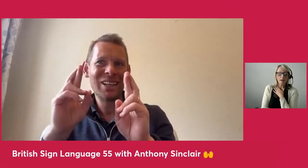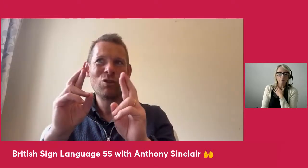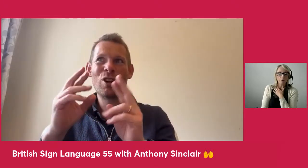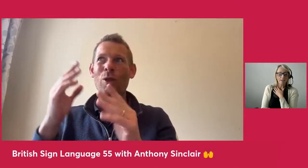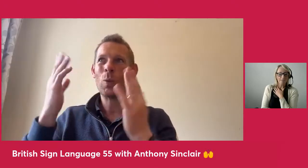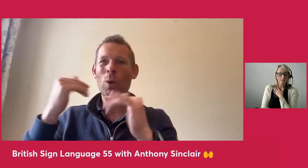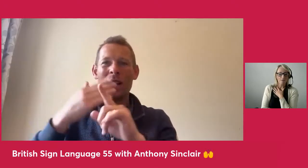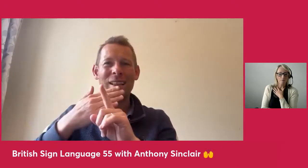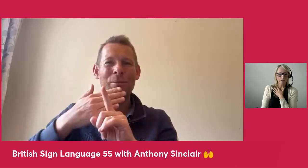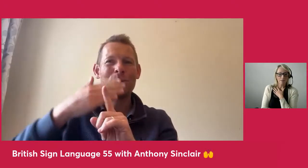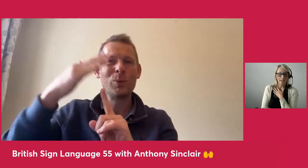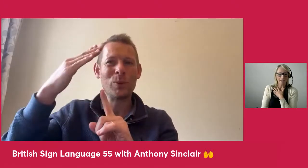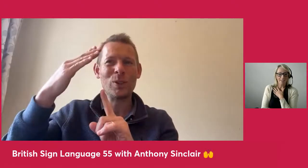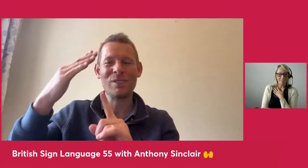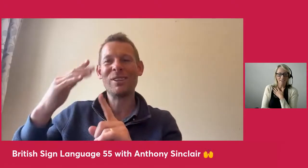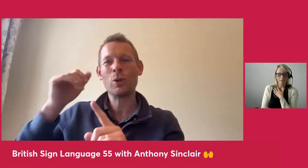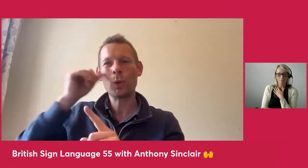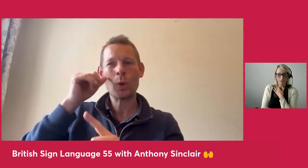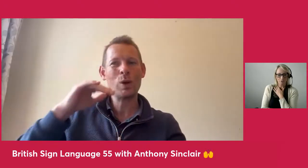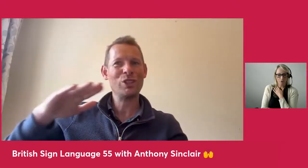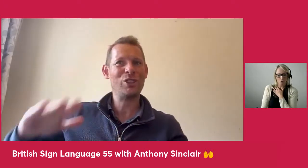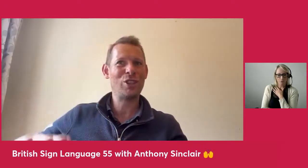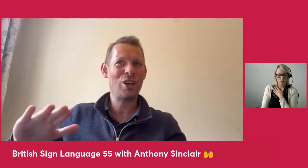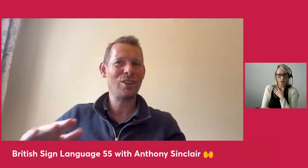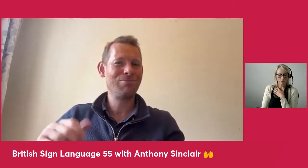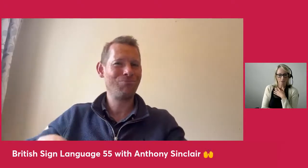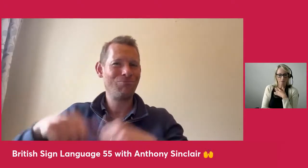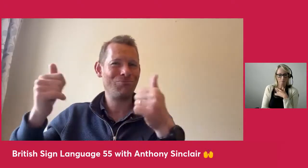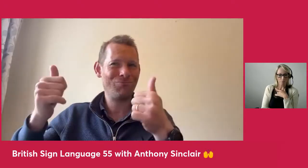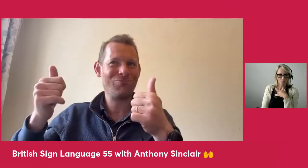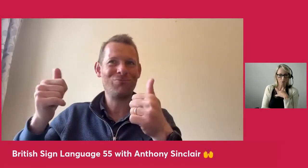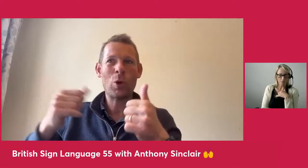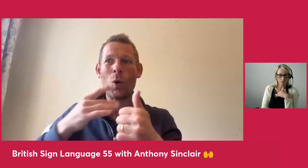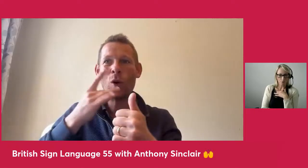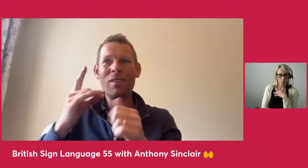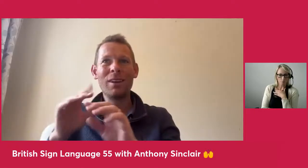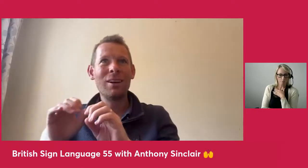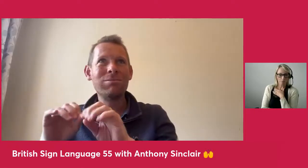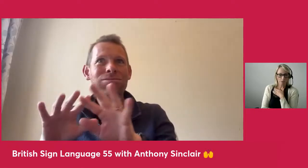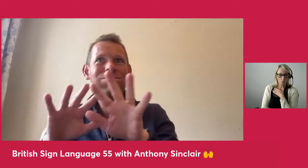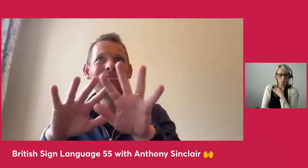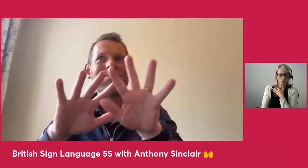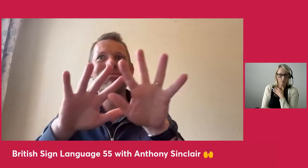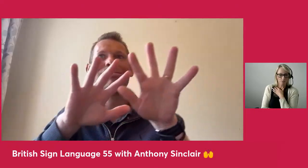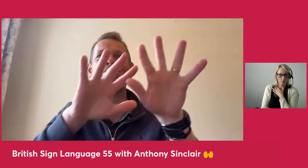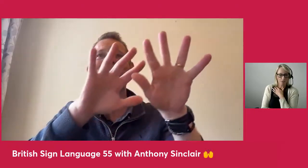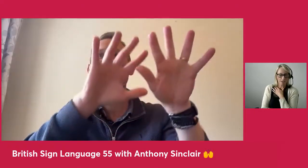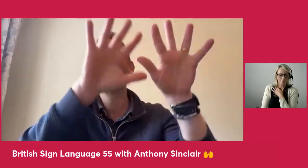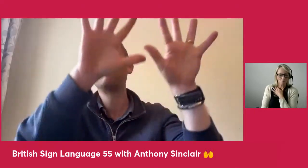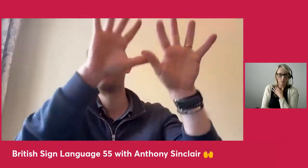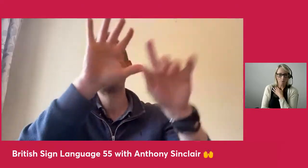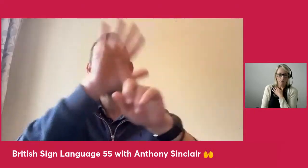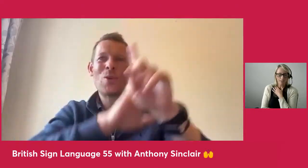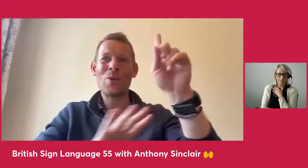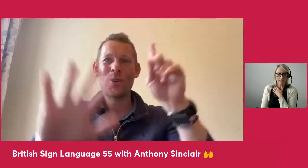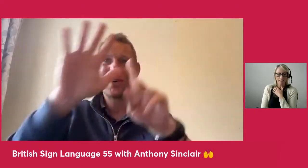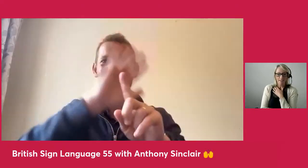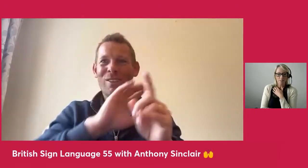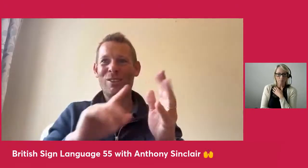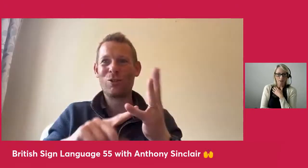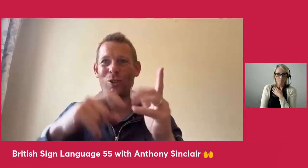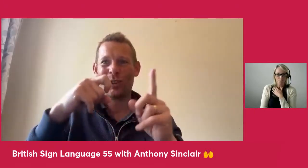hope everyone has a lovely weekend. Fingers crossed the weather improves. I know you're probably pretty warm in the south of England, but hopefully